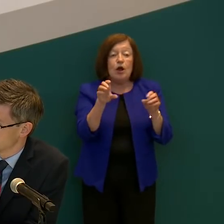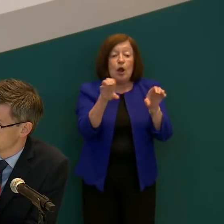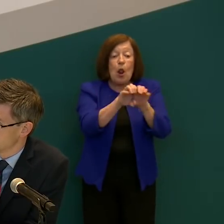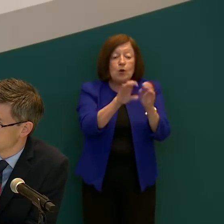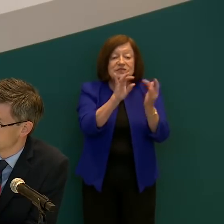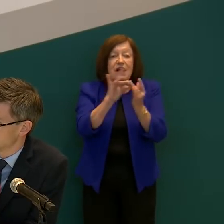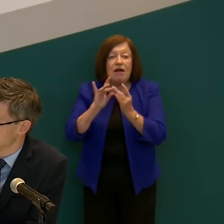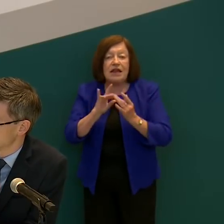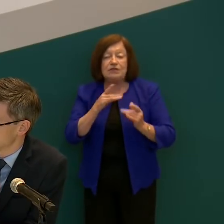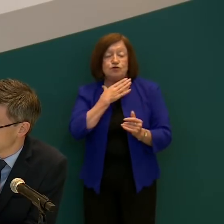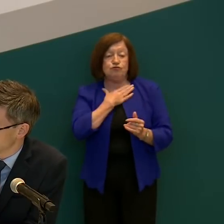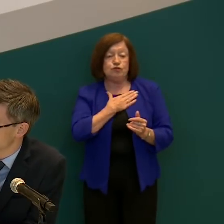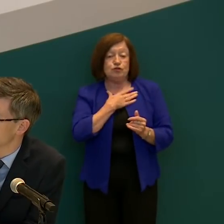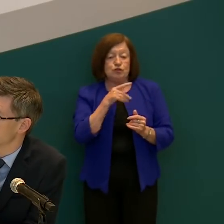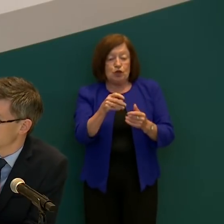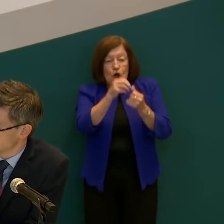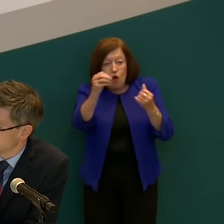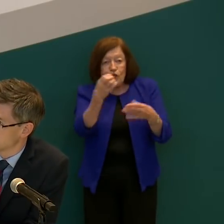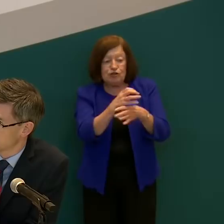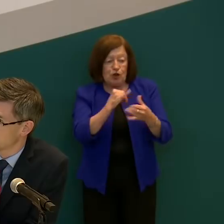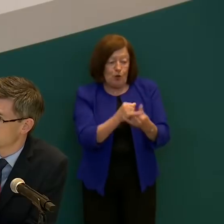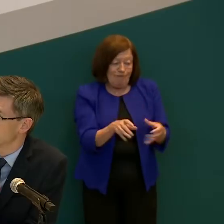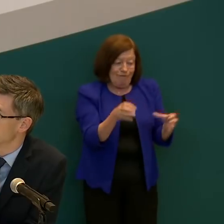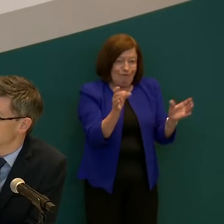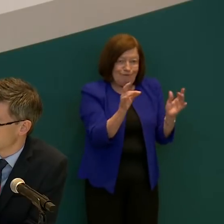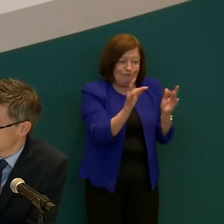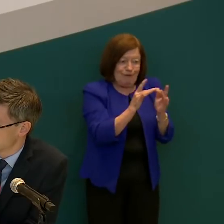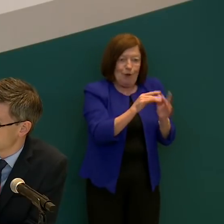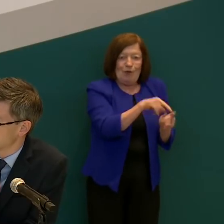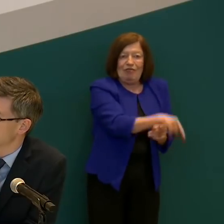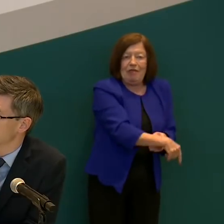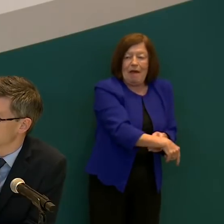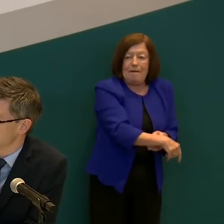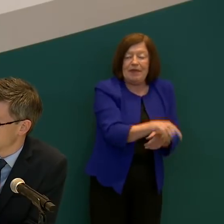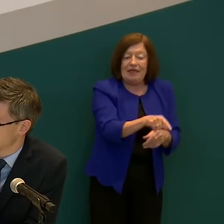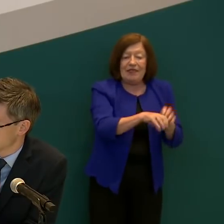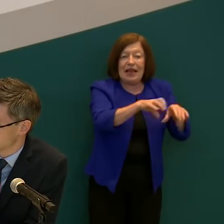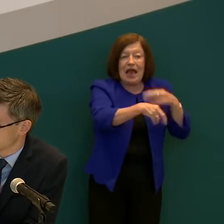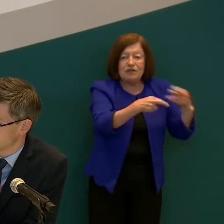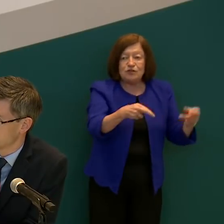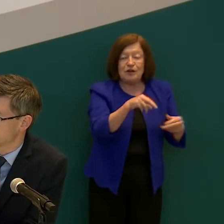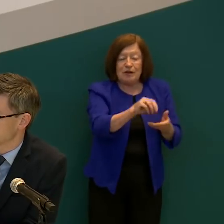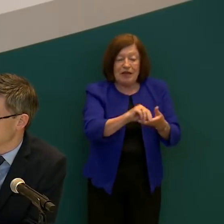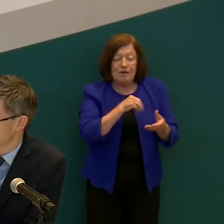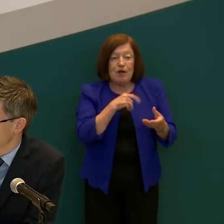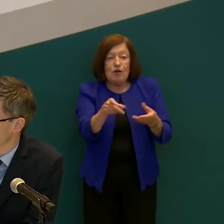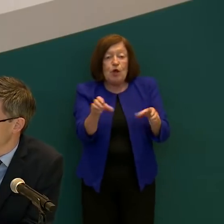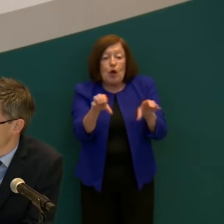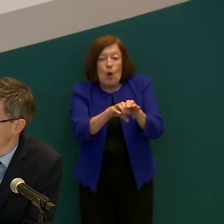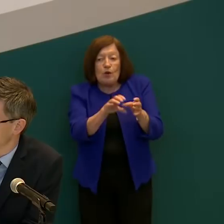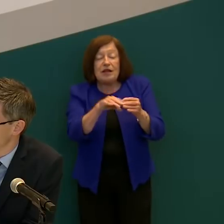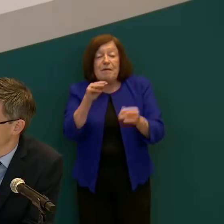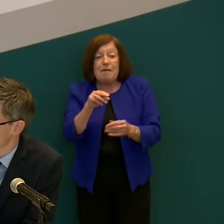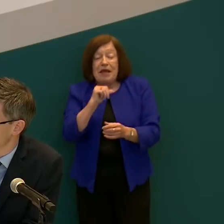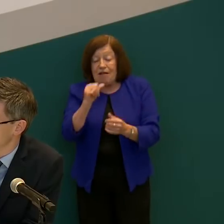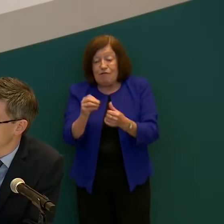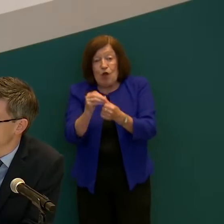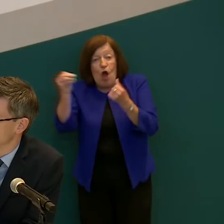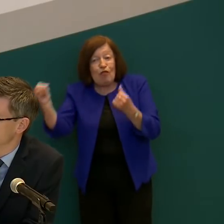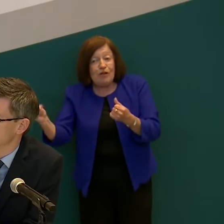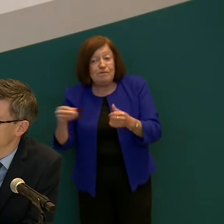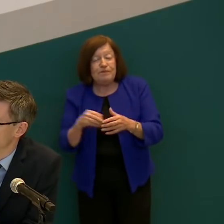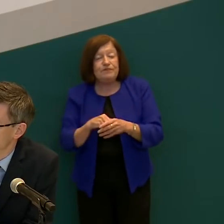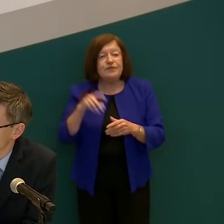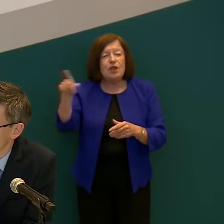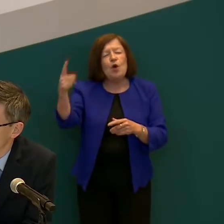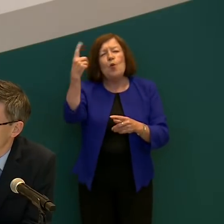would only be the other children within that classroom, for example, that might be defined as close contacts and therefore might have to restrict their movements. And